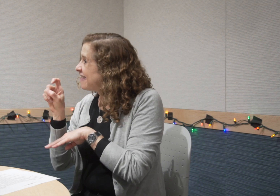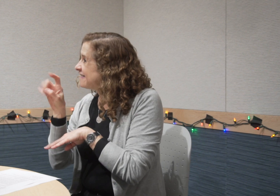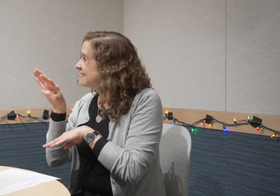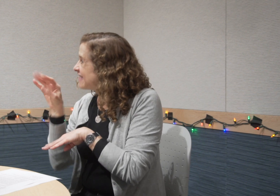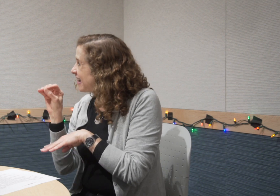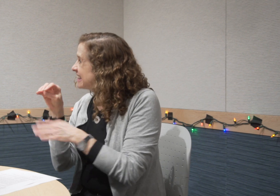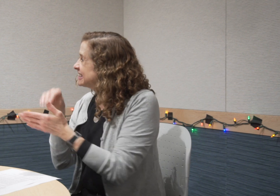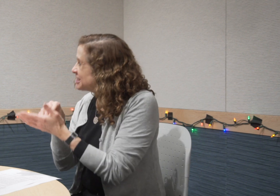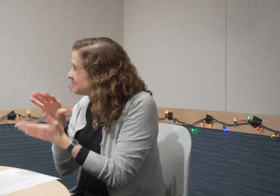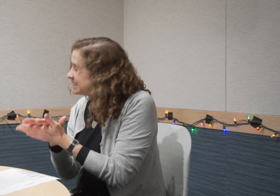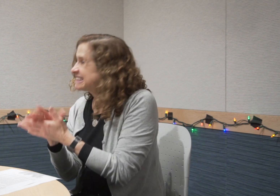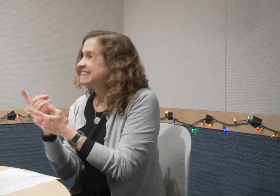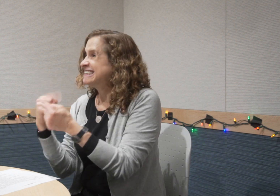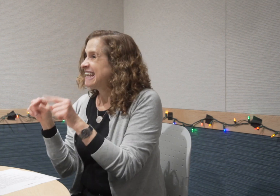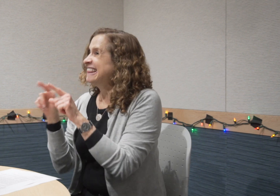Over 140. Wow.